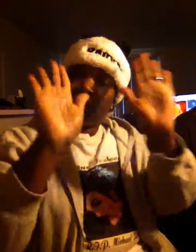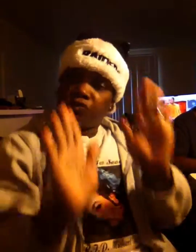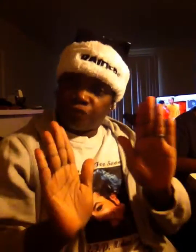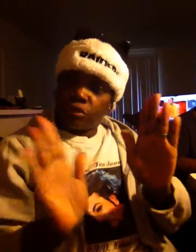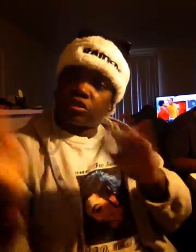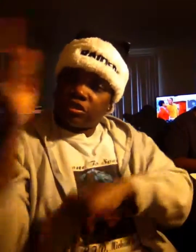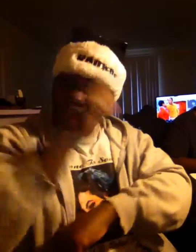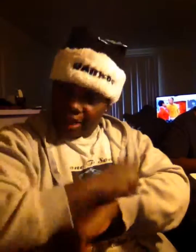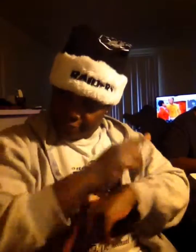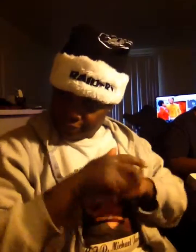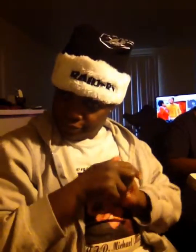Beautiful that